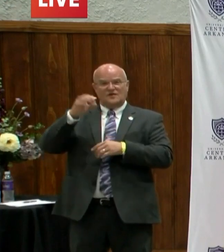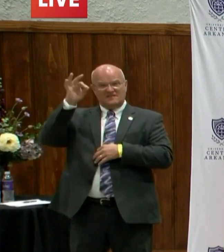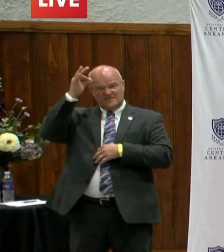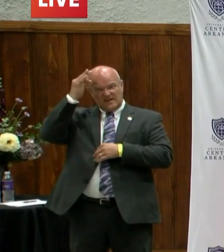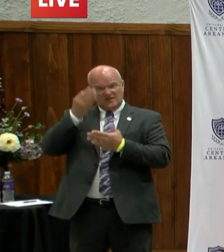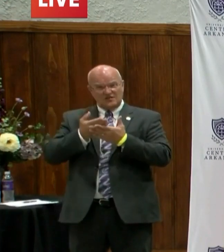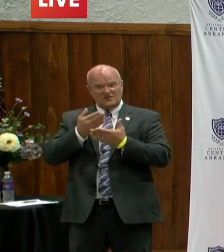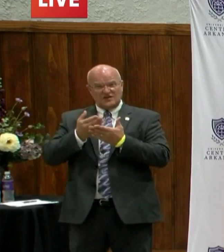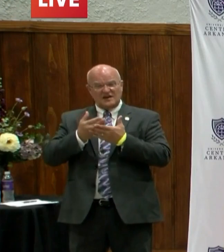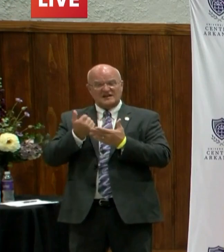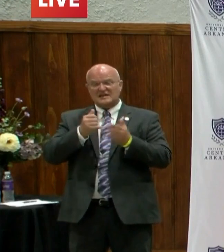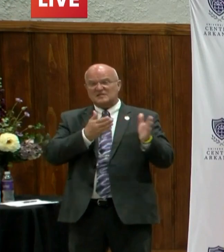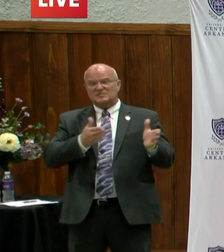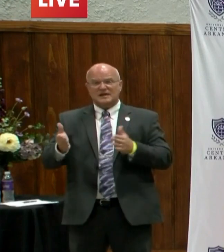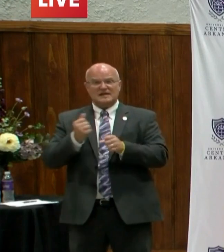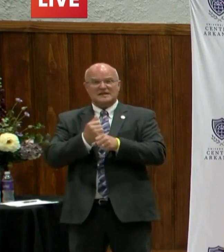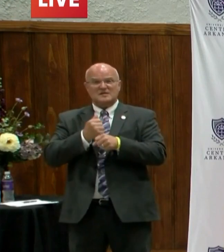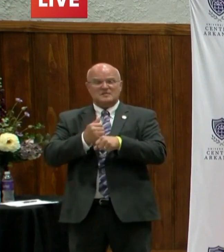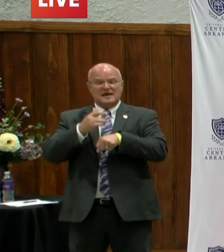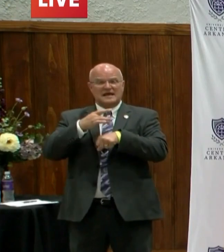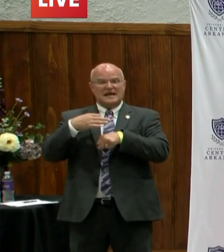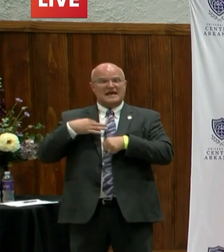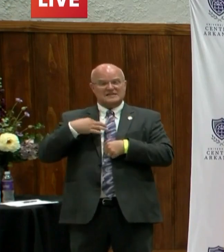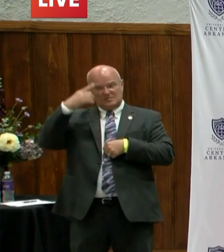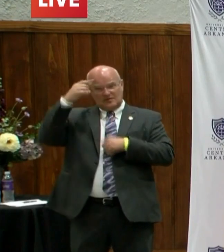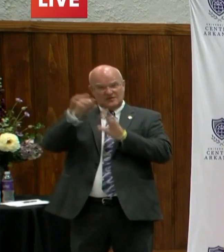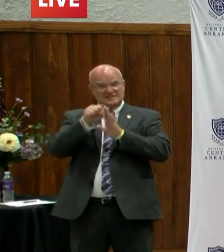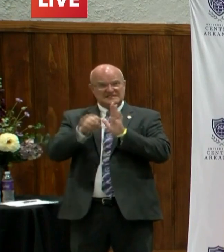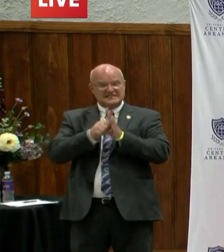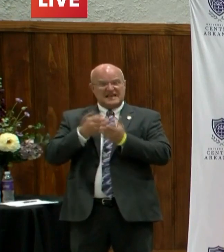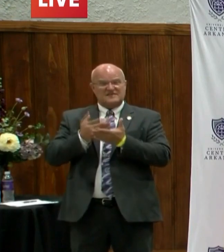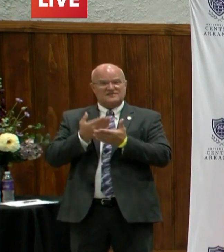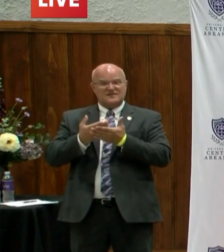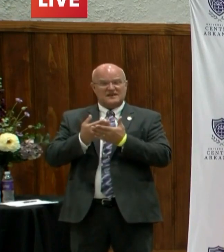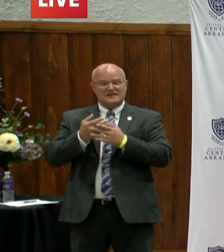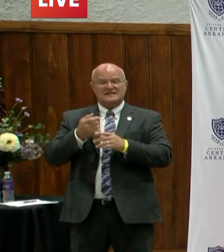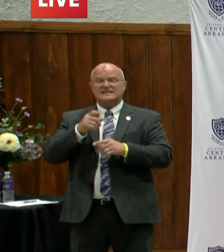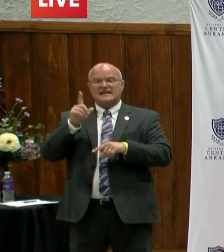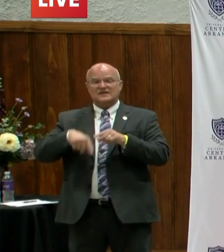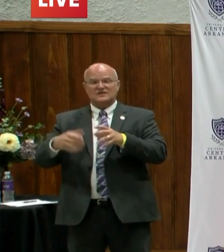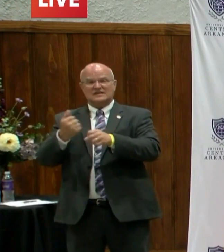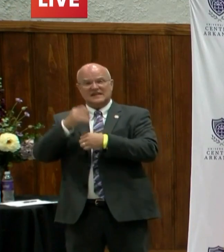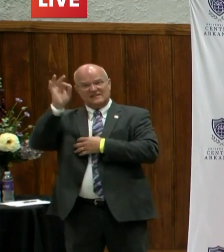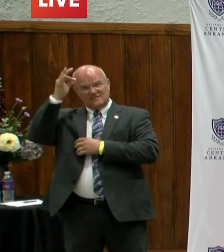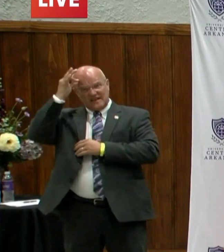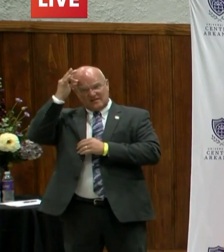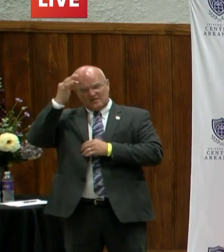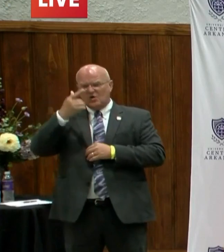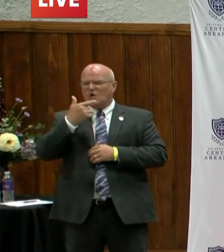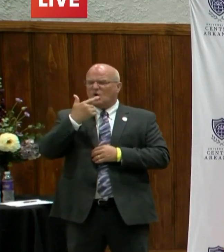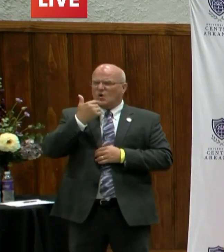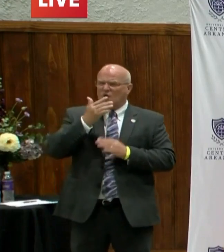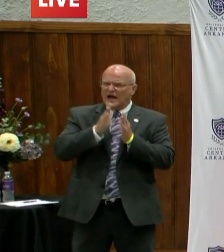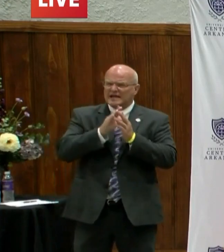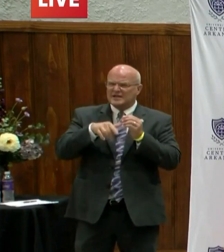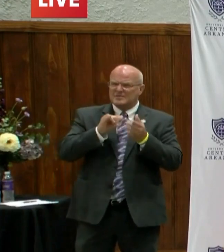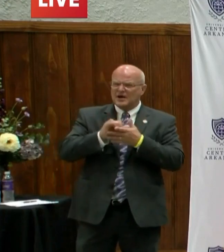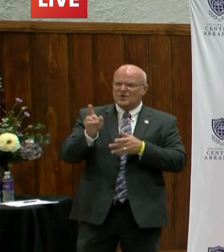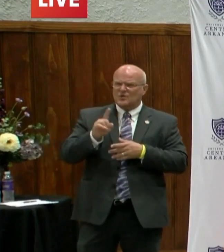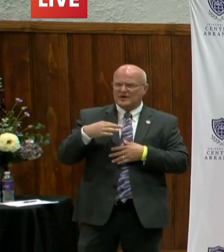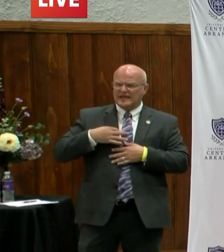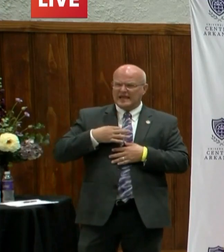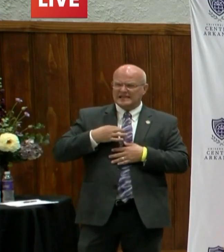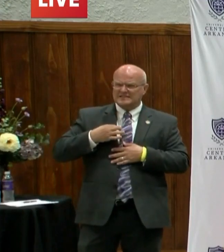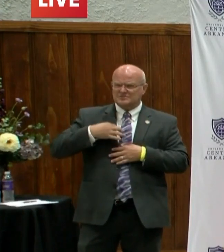now. Are there any plans to try to make them eligible for some kind of state funds or any kind of federal funds? Now, who is it you're asking about whether